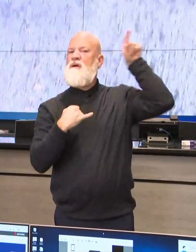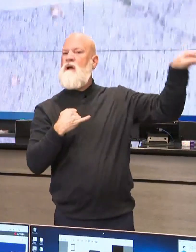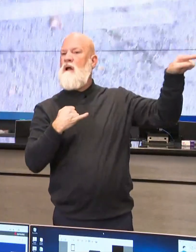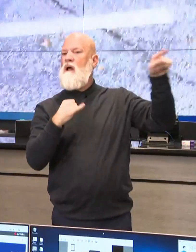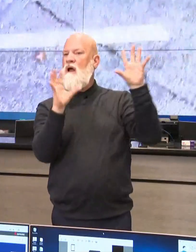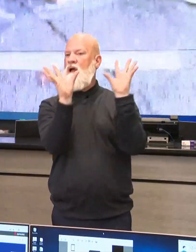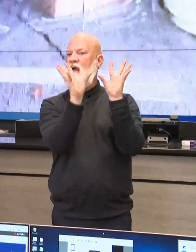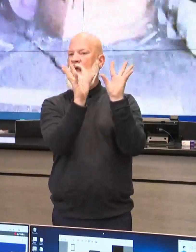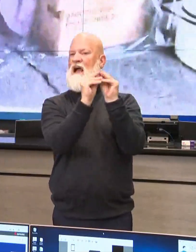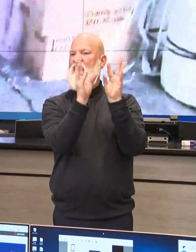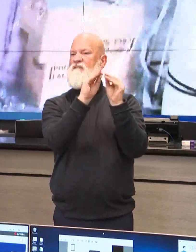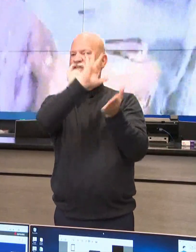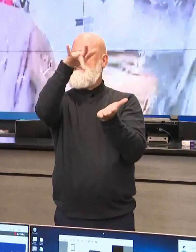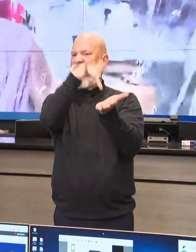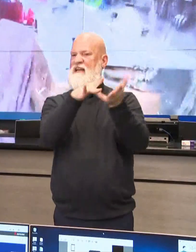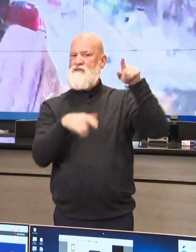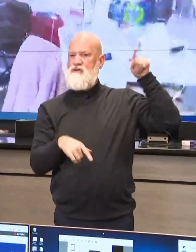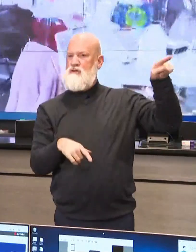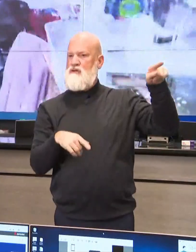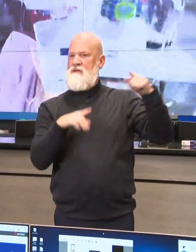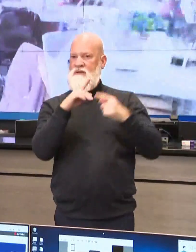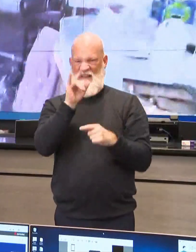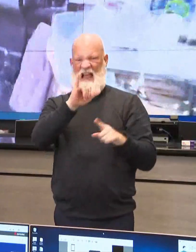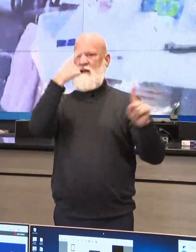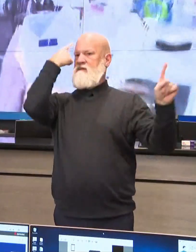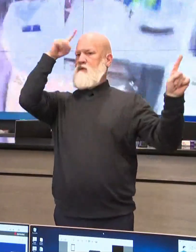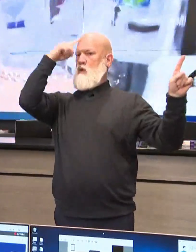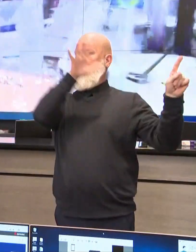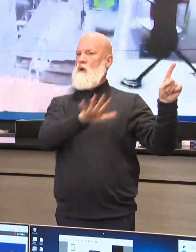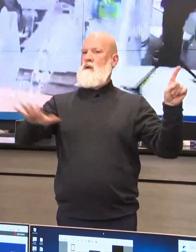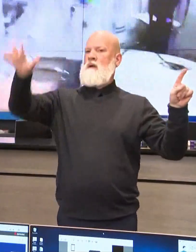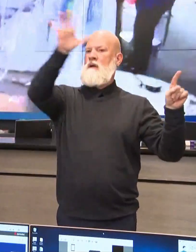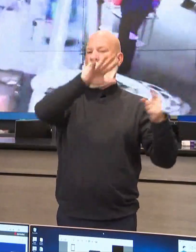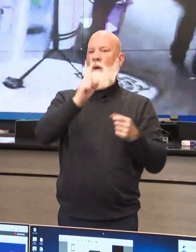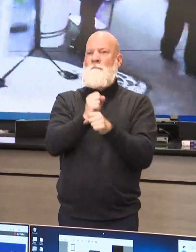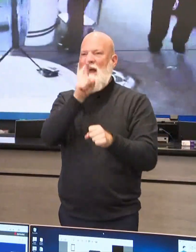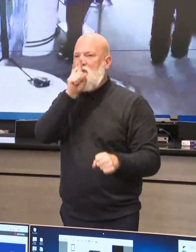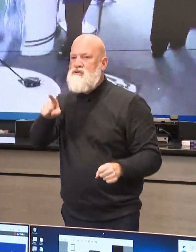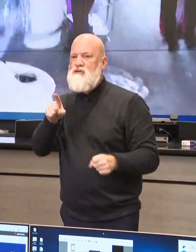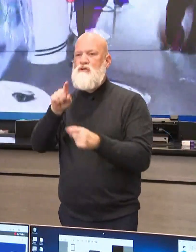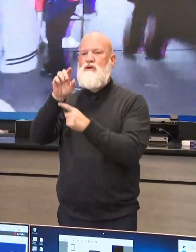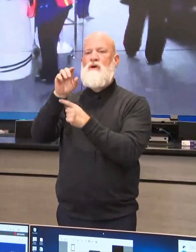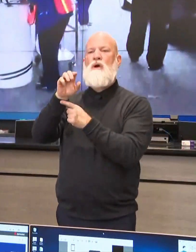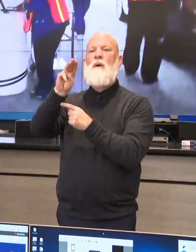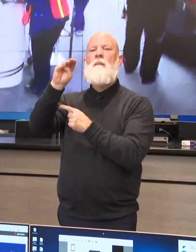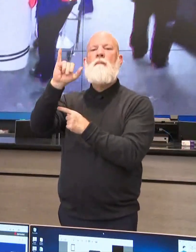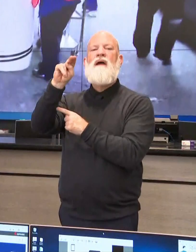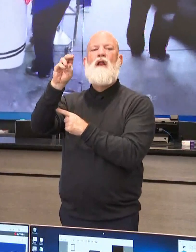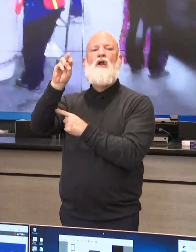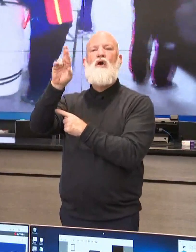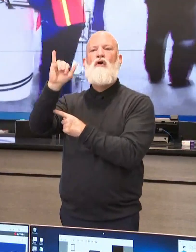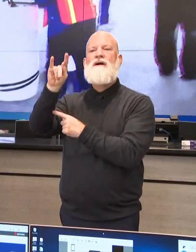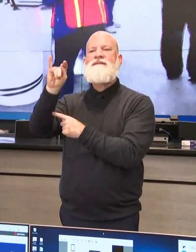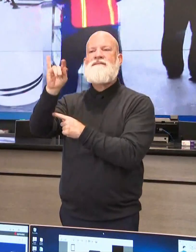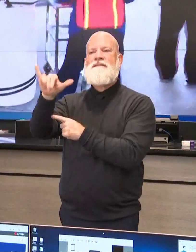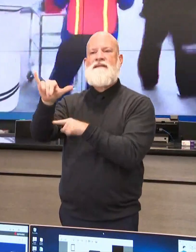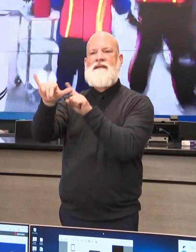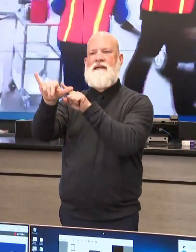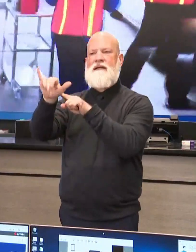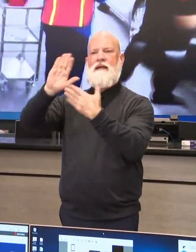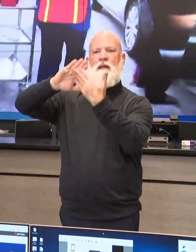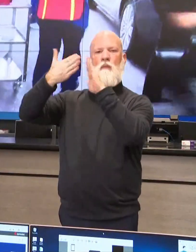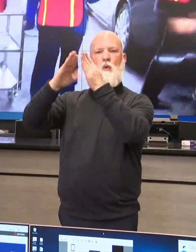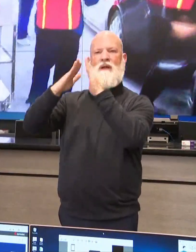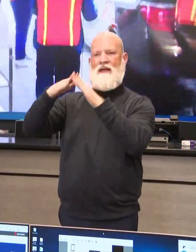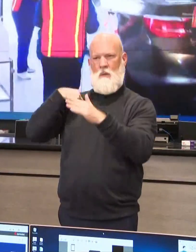to address the low numbers in certain minority communities, especially in African American in that part of